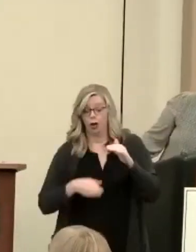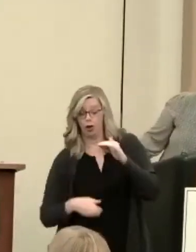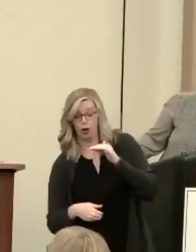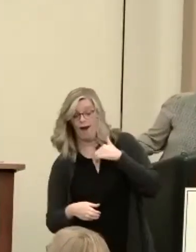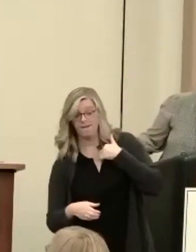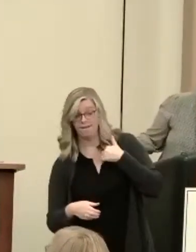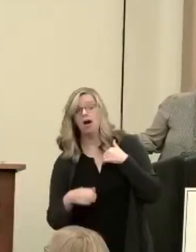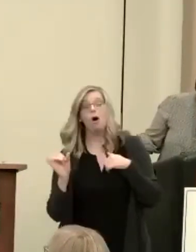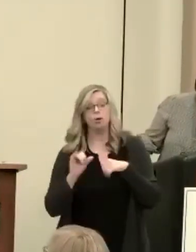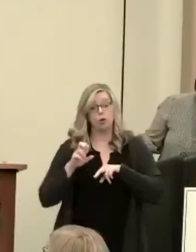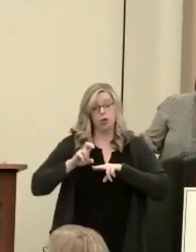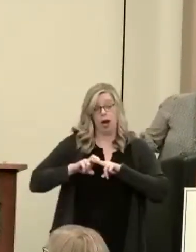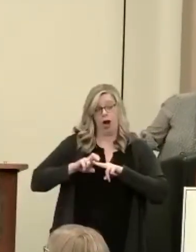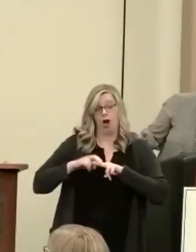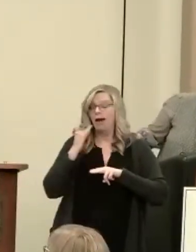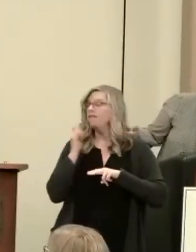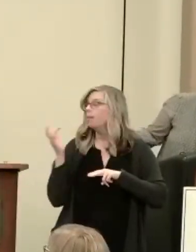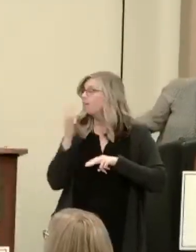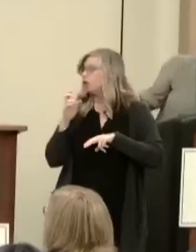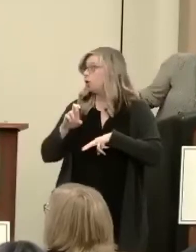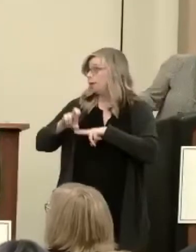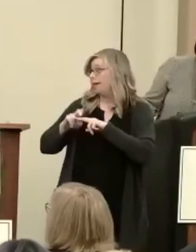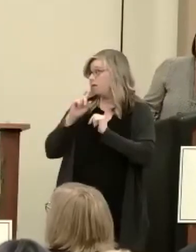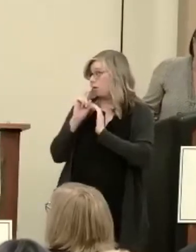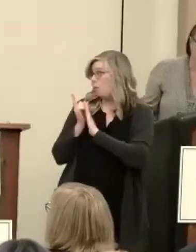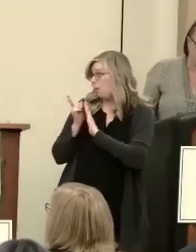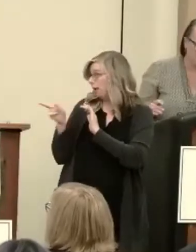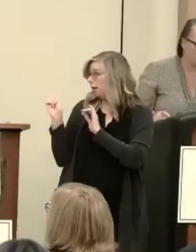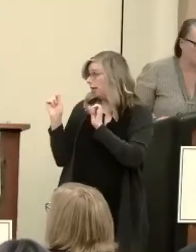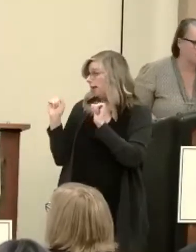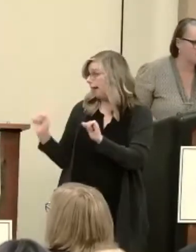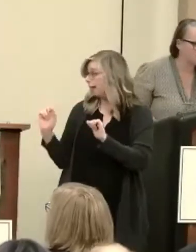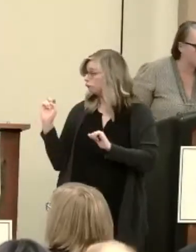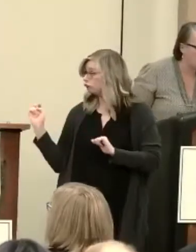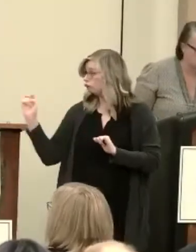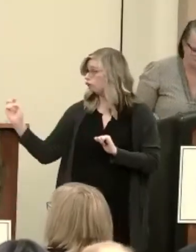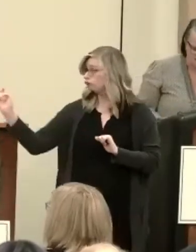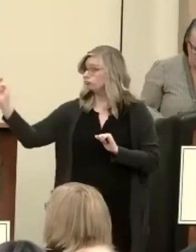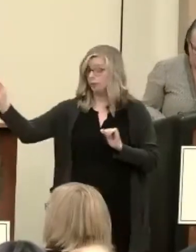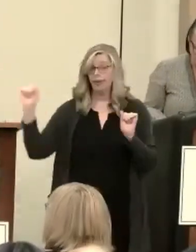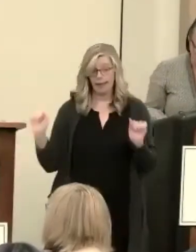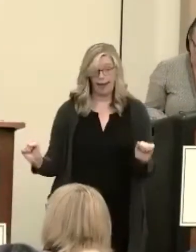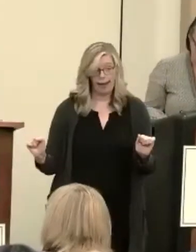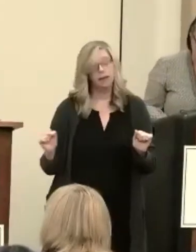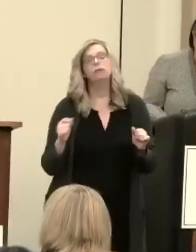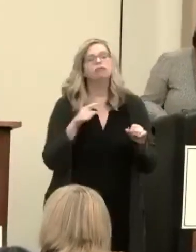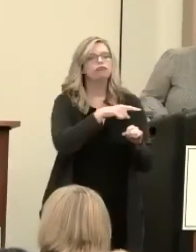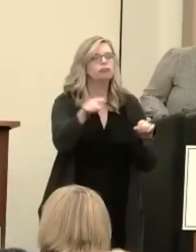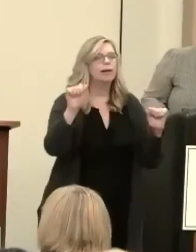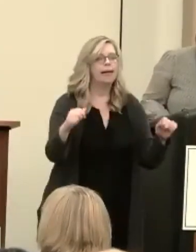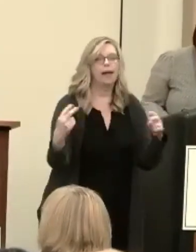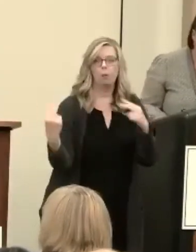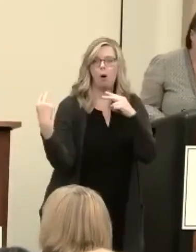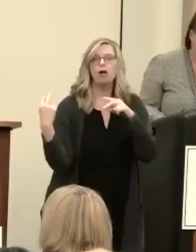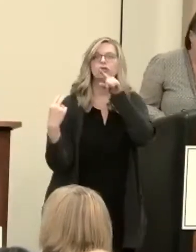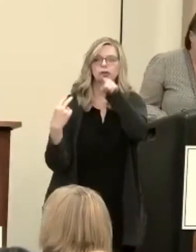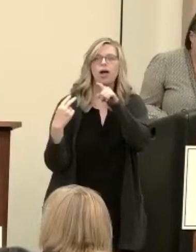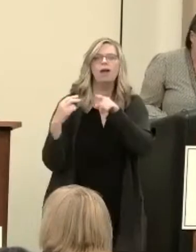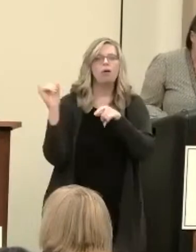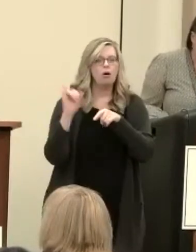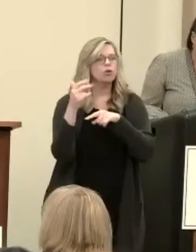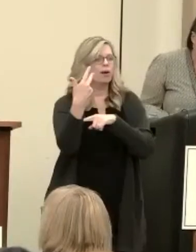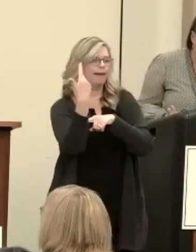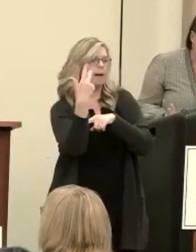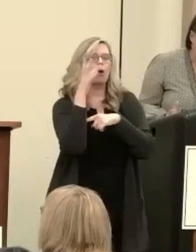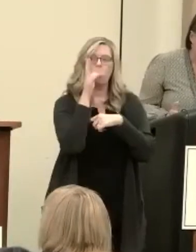to get off your feet for a moment, and you still will be visible to the audience and to those watching the live stream.